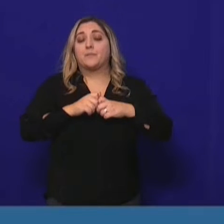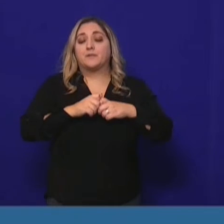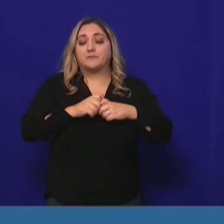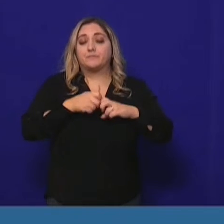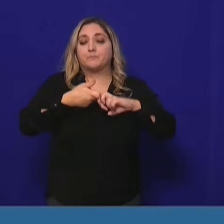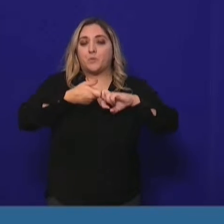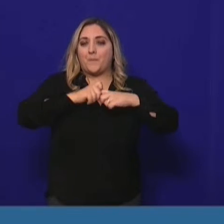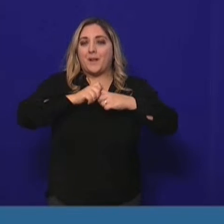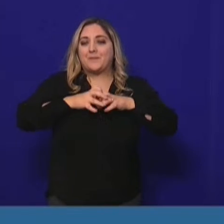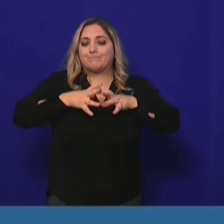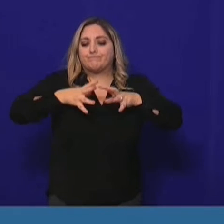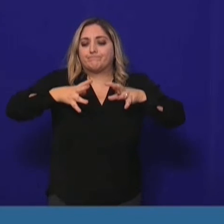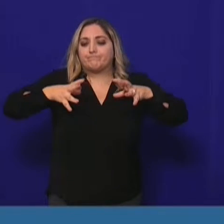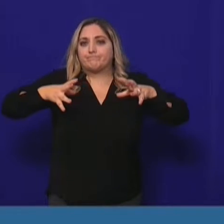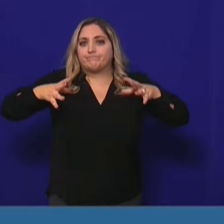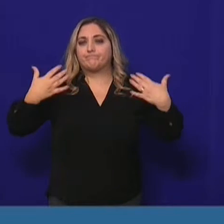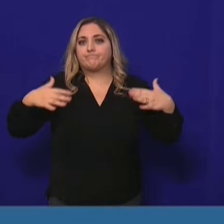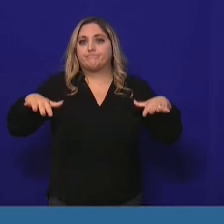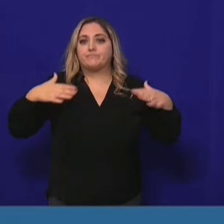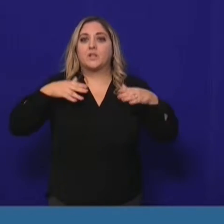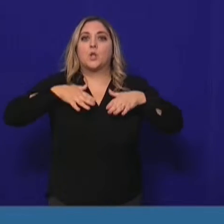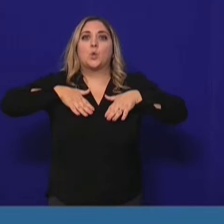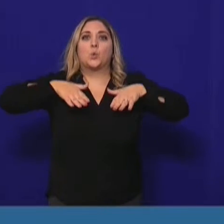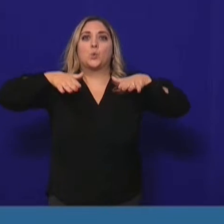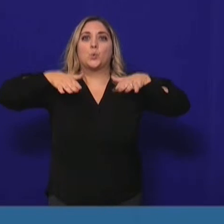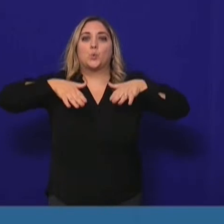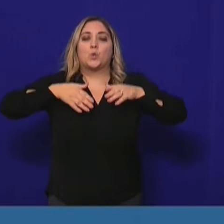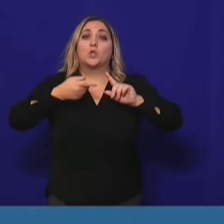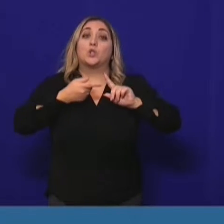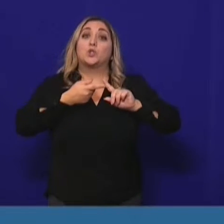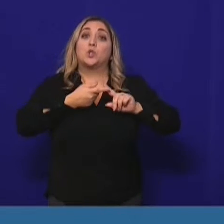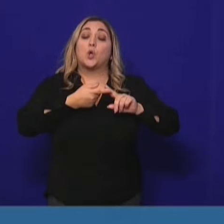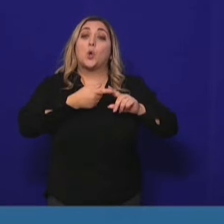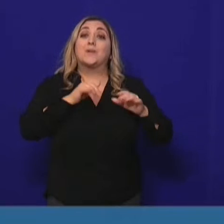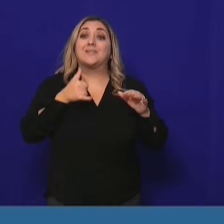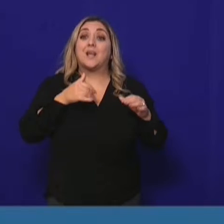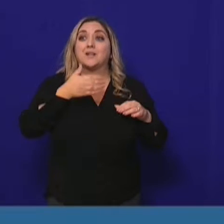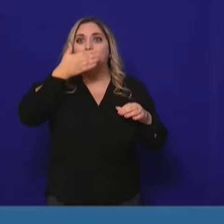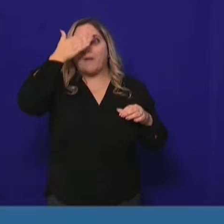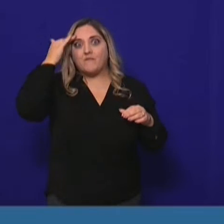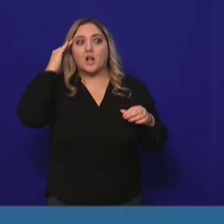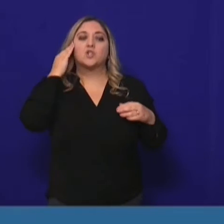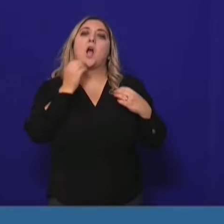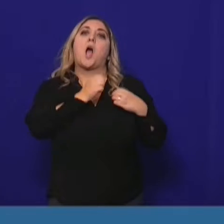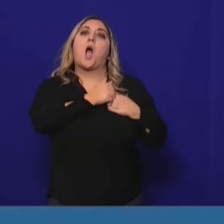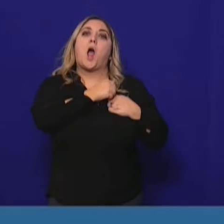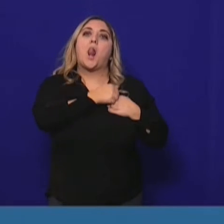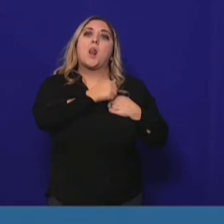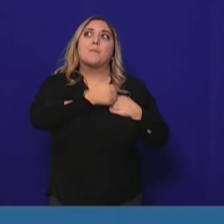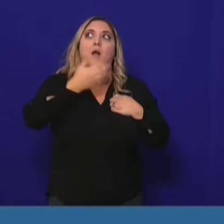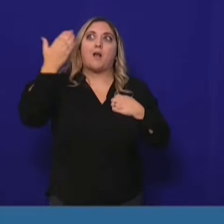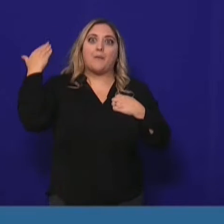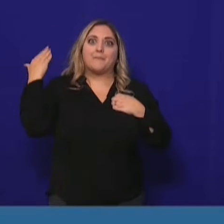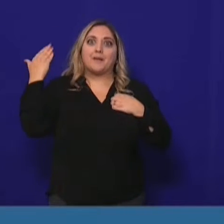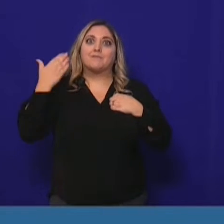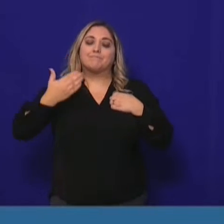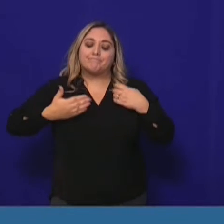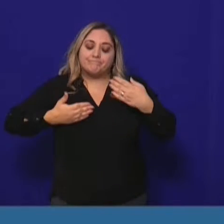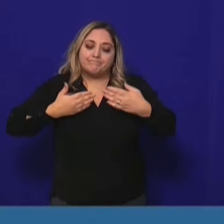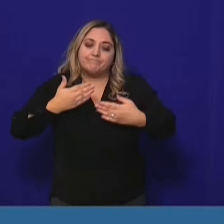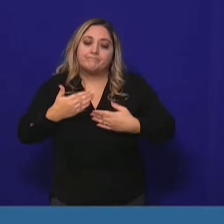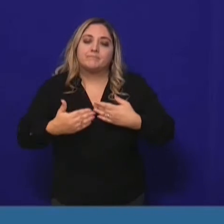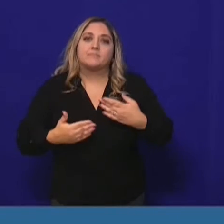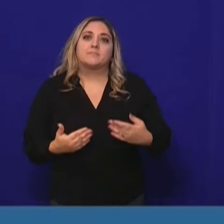jkollhom ukoll komplikazzjonijiet oħrajn forsi fil-pulmun u anke jekk ikollhom kundizzjonijiet tal-qalb ta' qabel ukoll